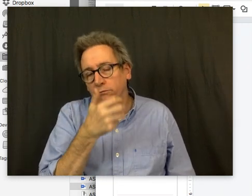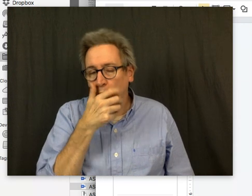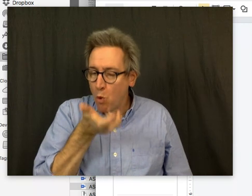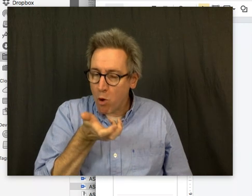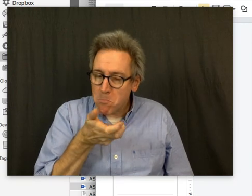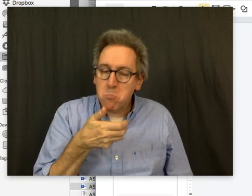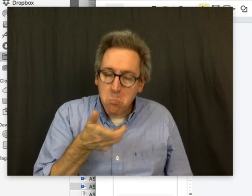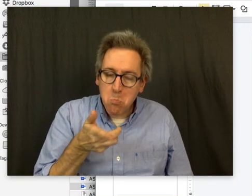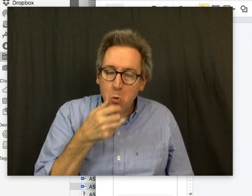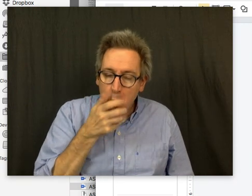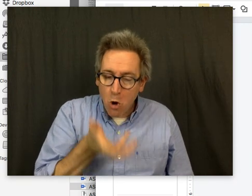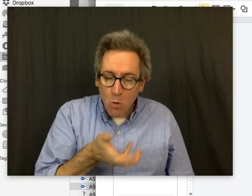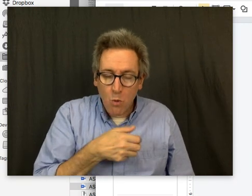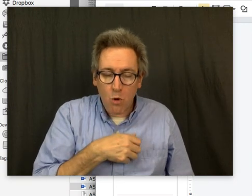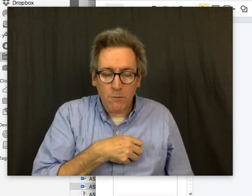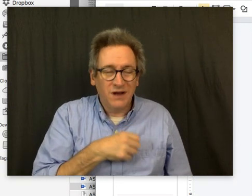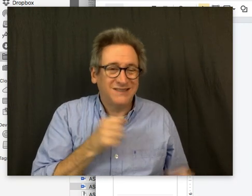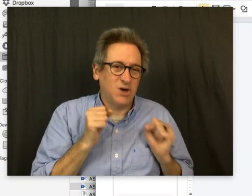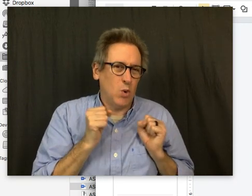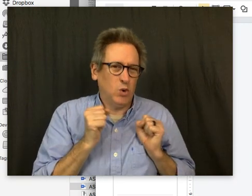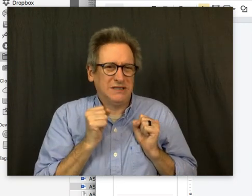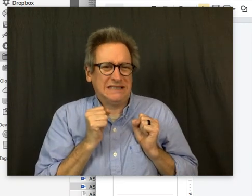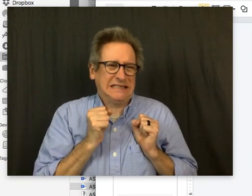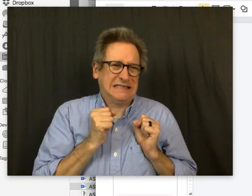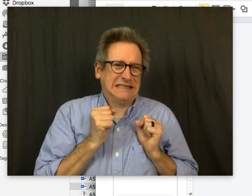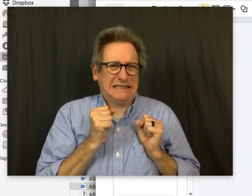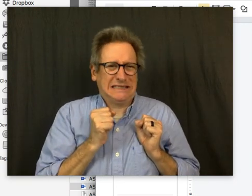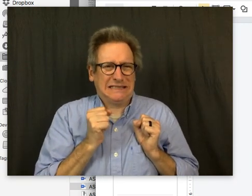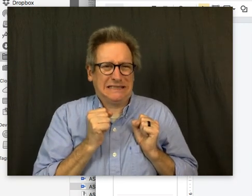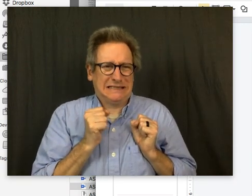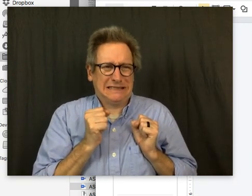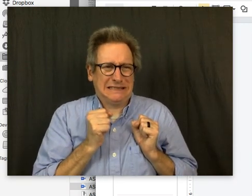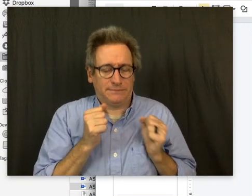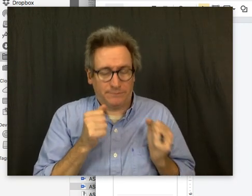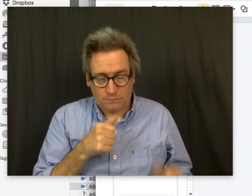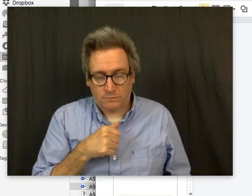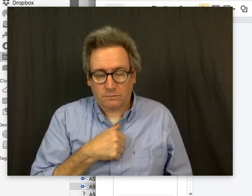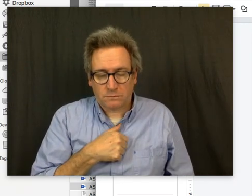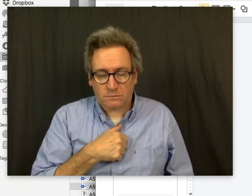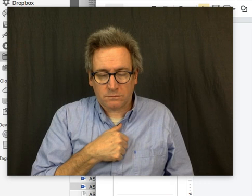Warm, warm. Warm, cold.